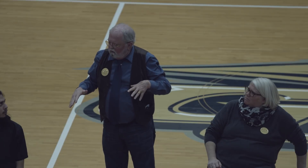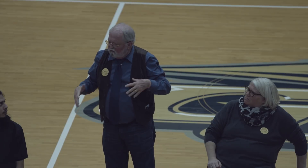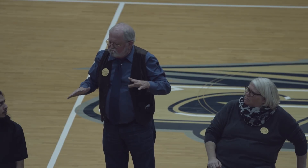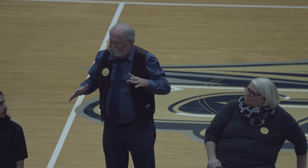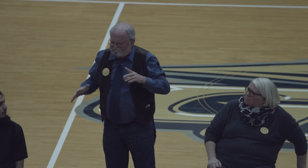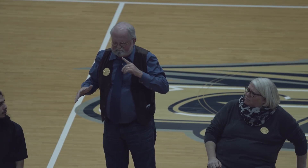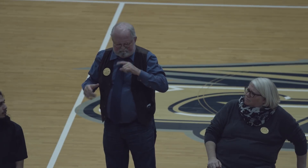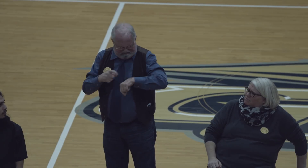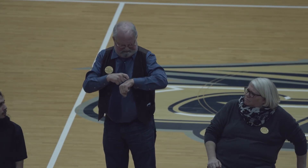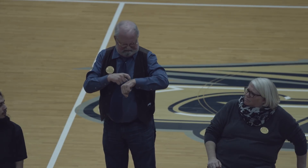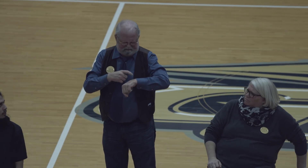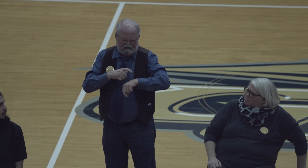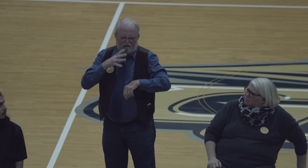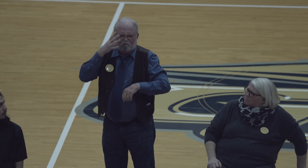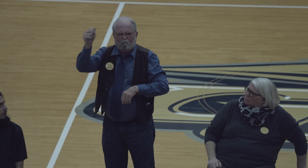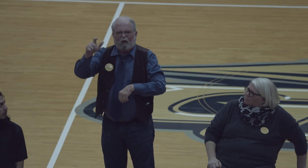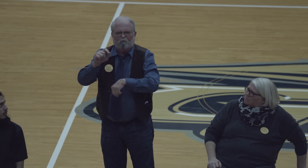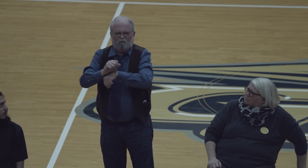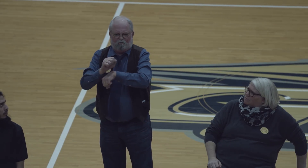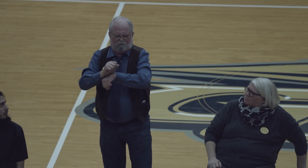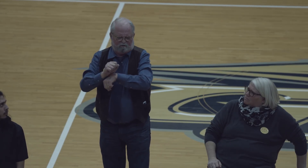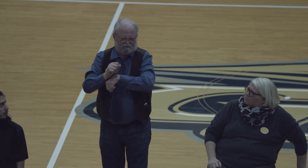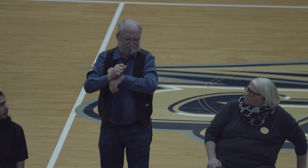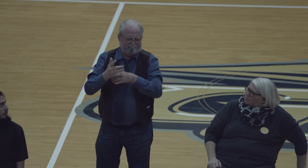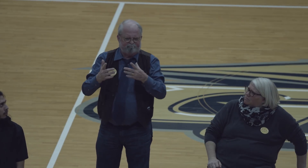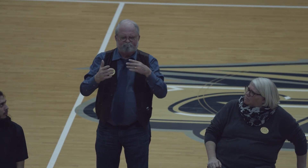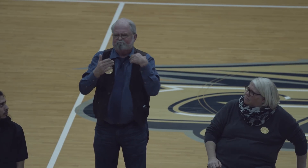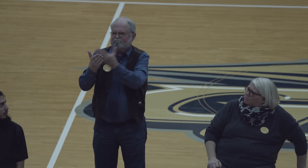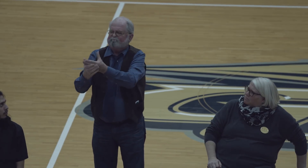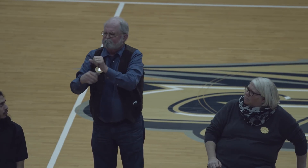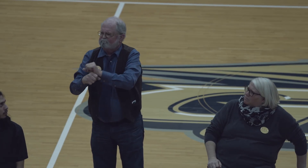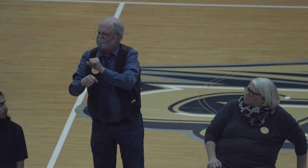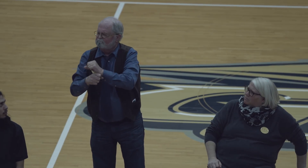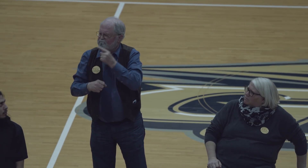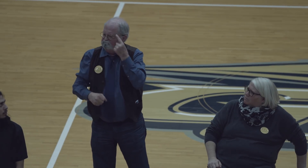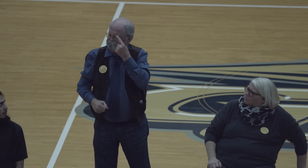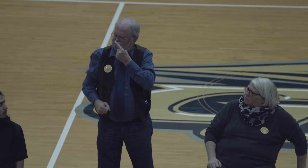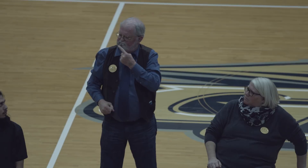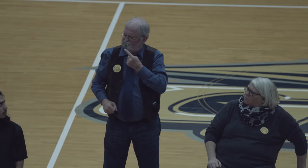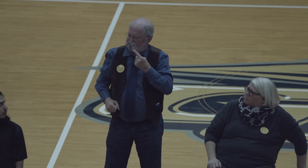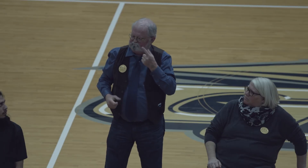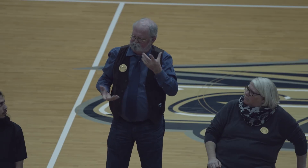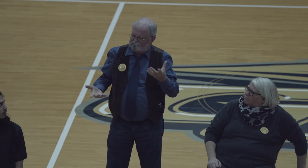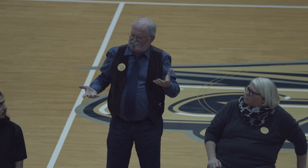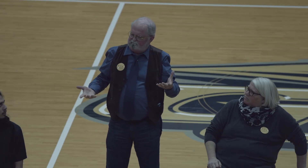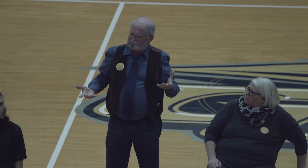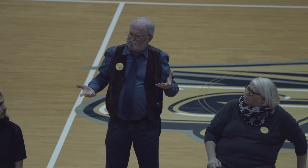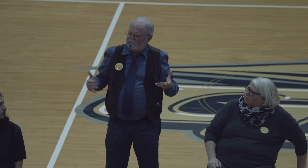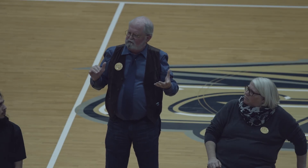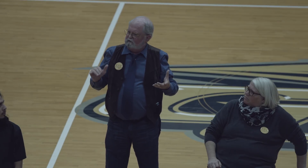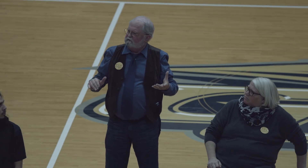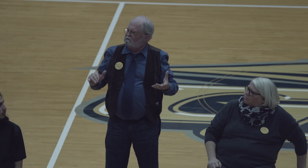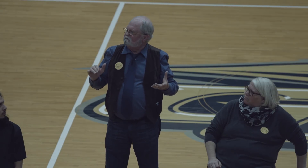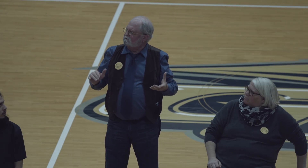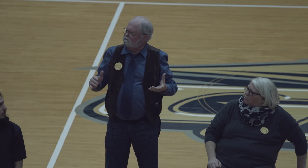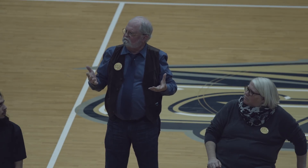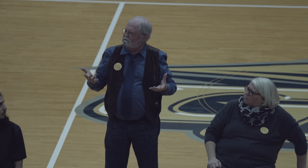piece of paper for myself, one of those flyers, but I was thinking I had to get to work. I had to be at work on time.